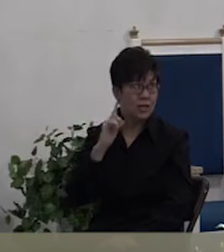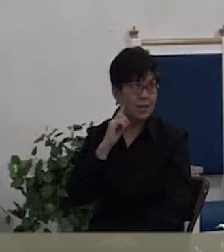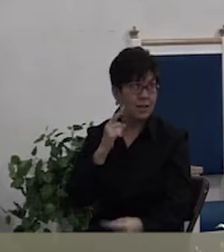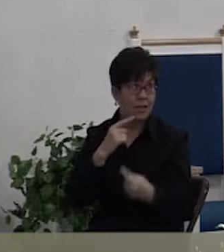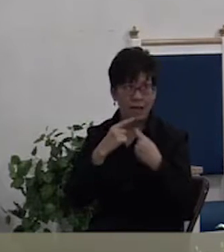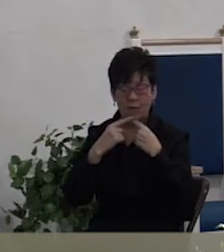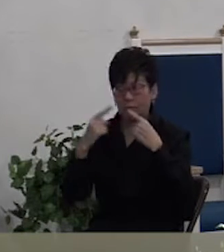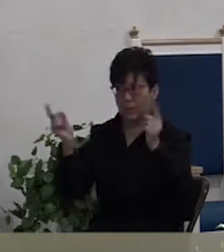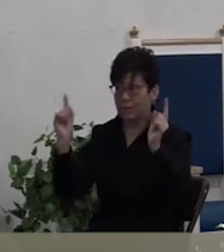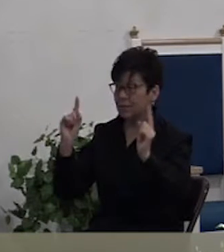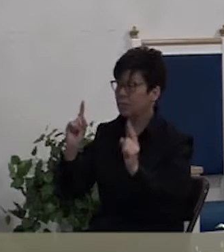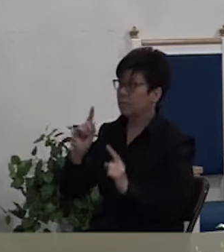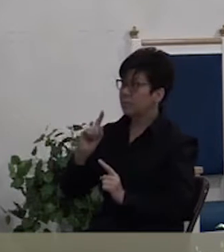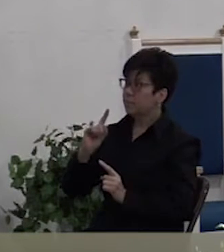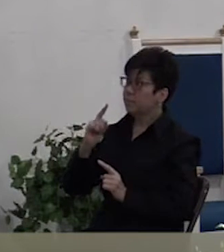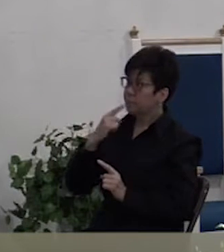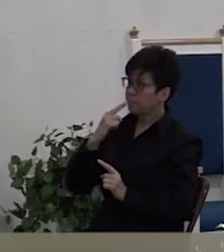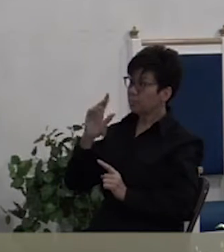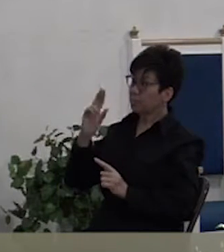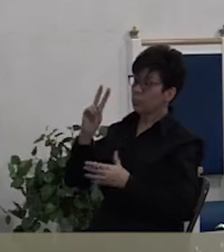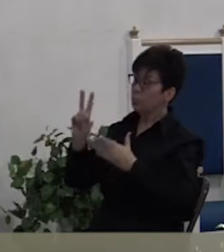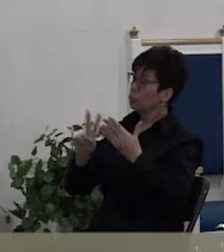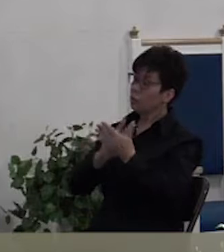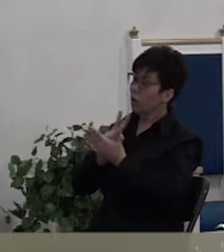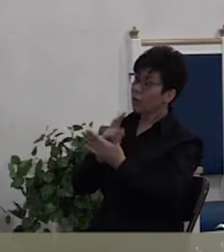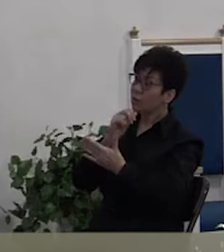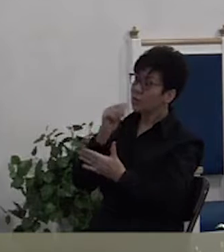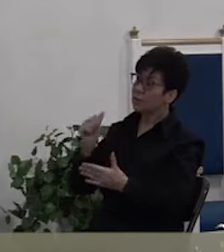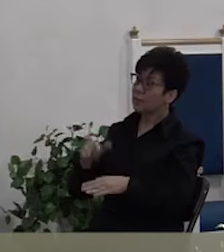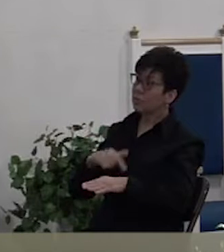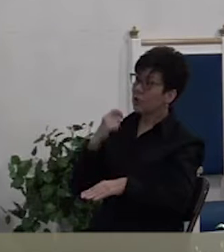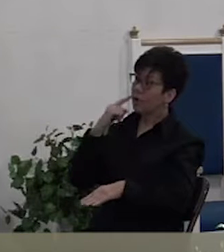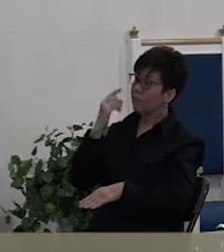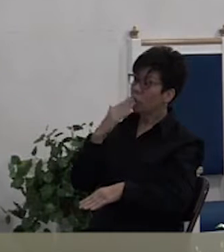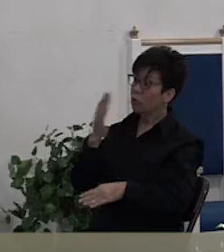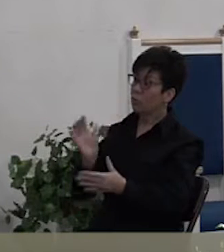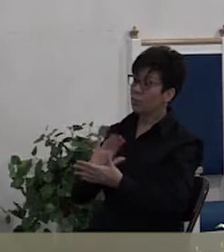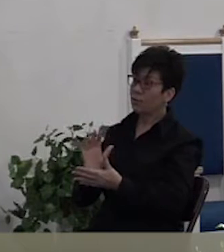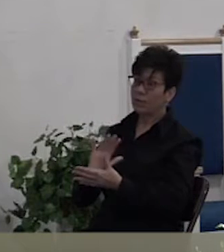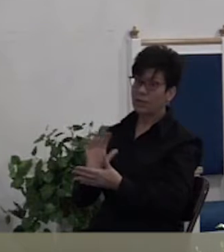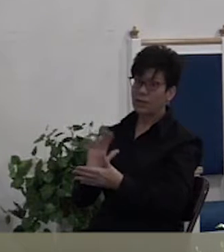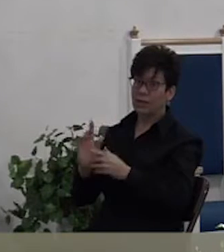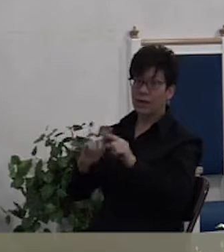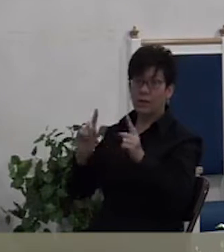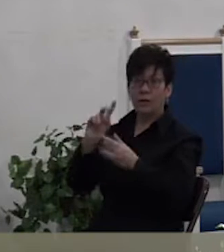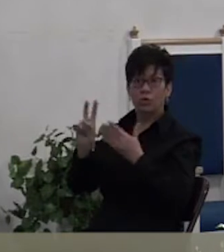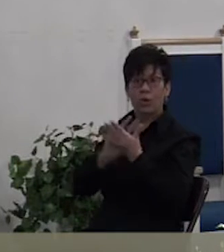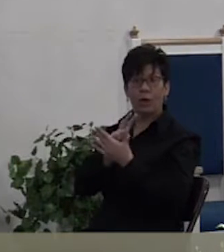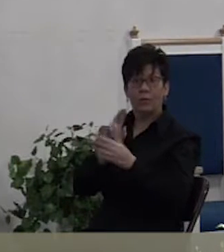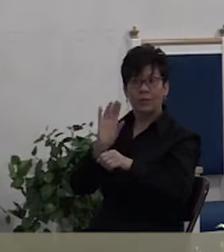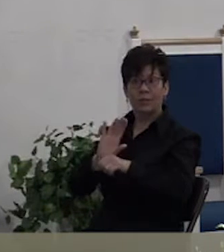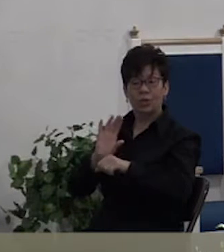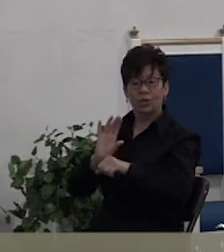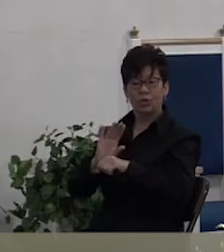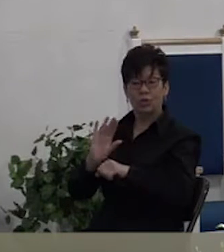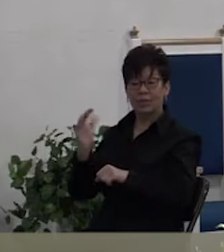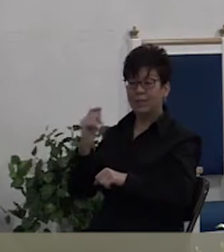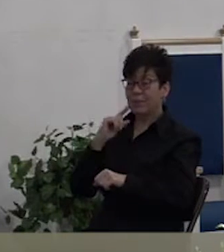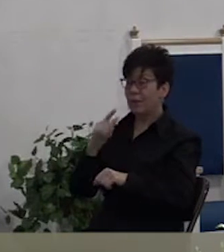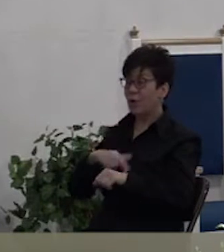about how 2 hours doesn't seem long for a good movie, but 2 hours in church seems like a long